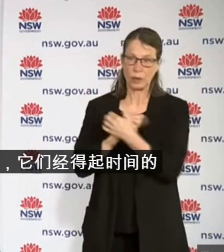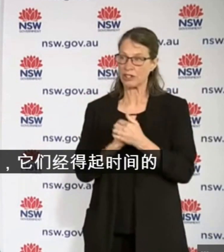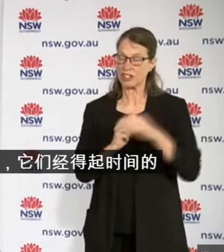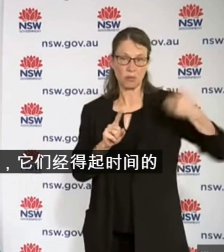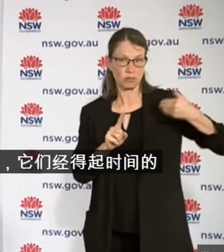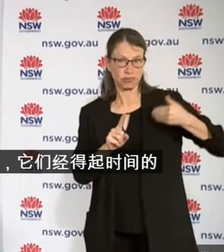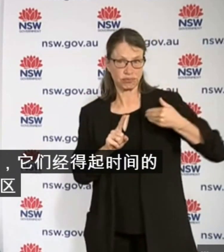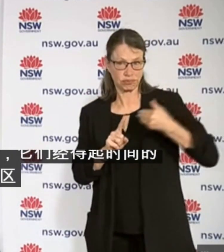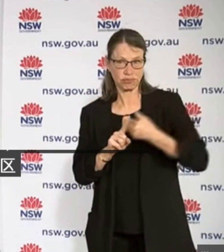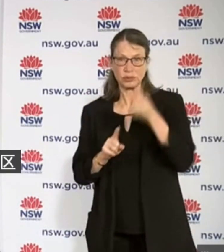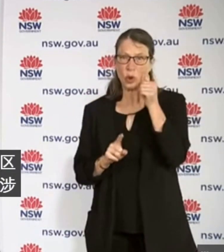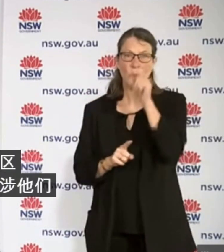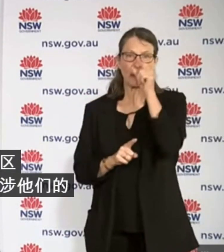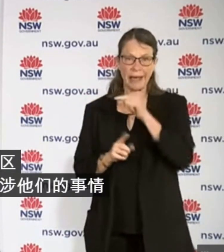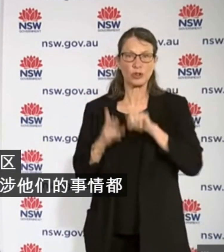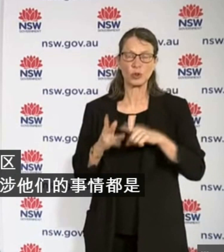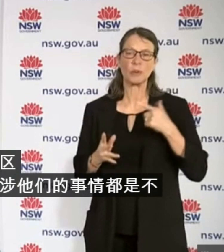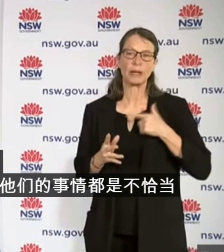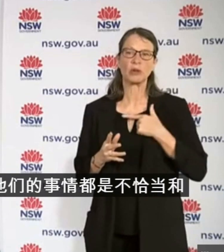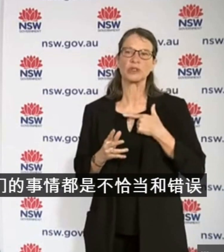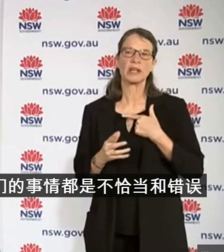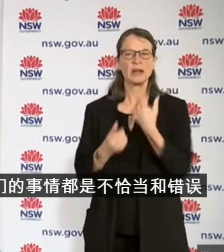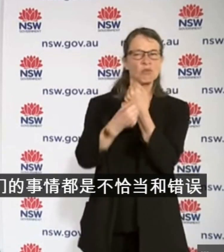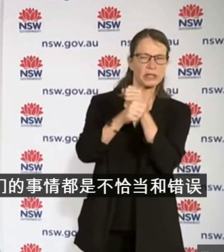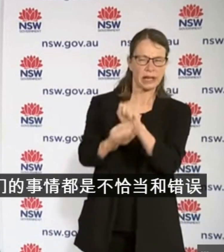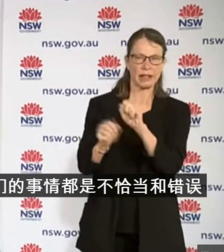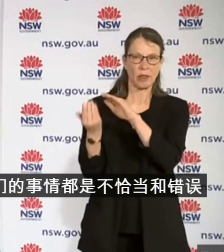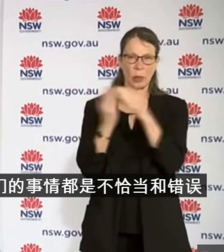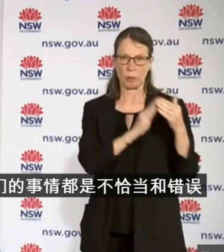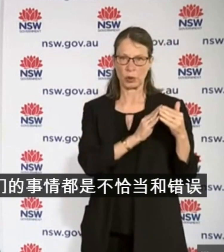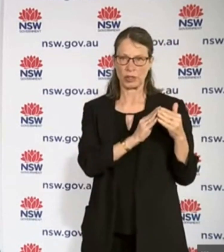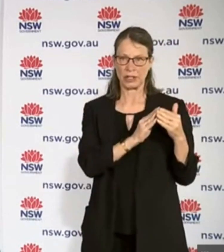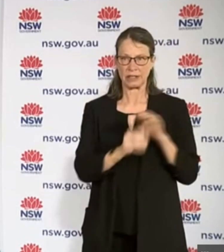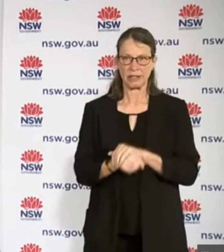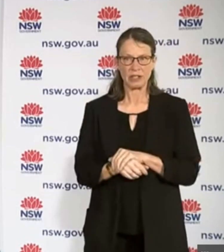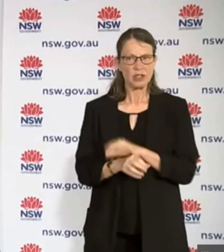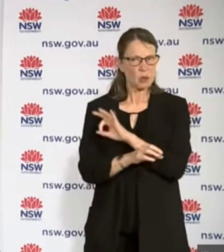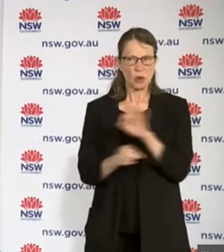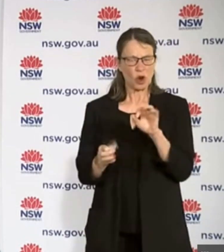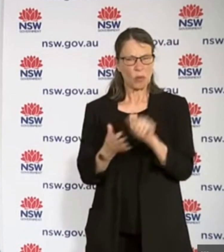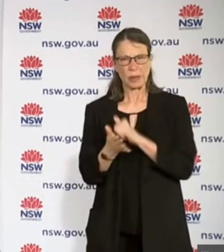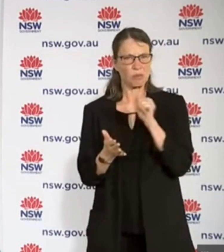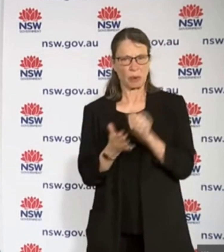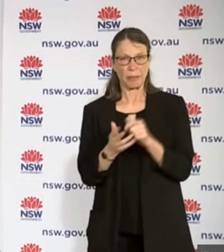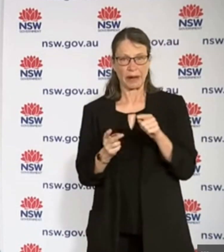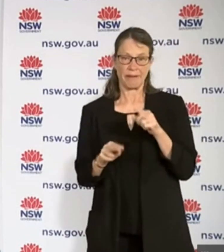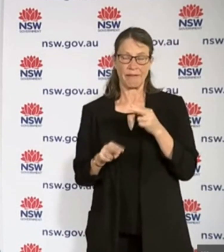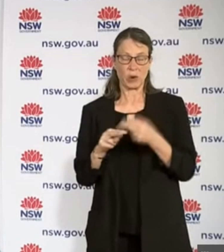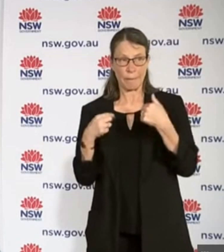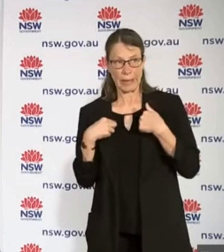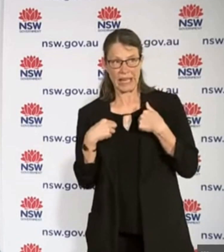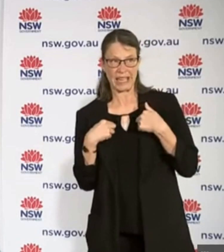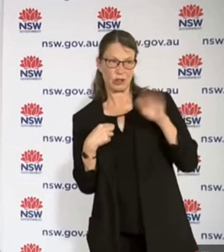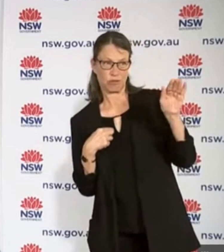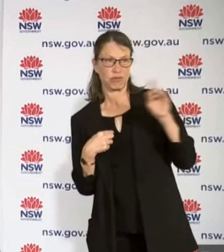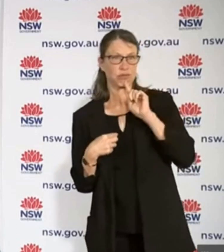protecting the community. It would be inappropriate and wrong for any elected official to interfere in what the courts would do. On the public health orders,